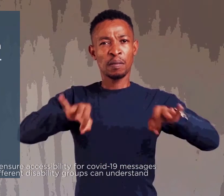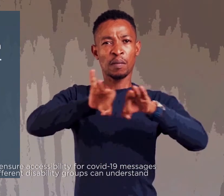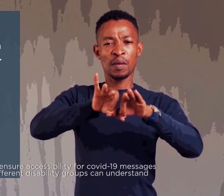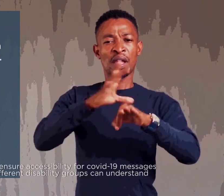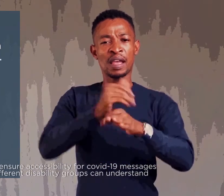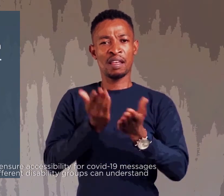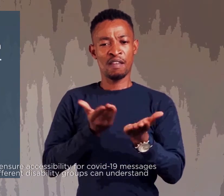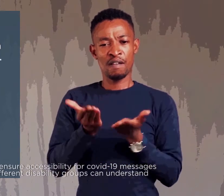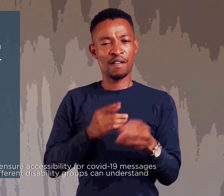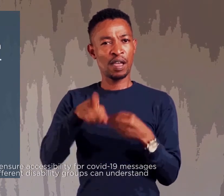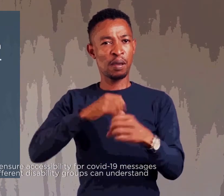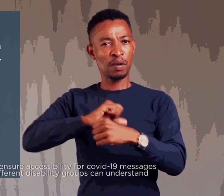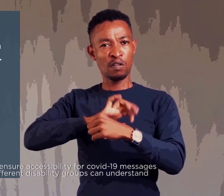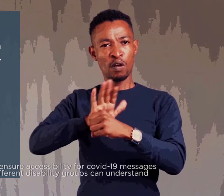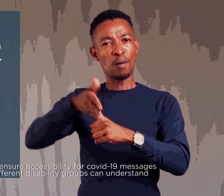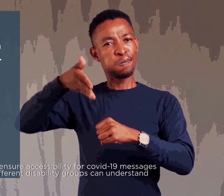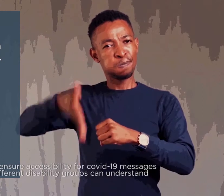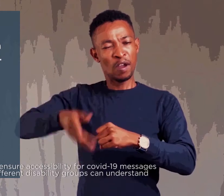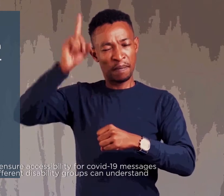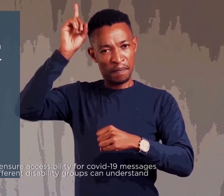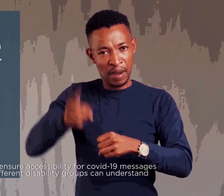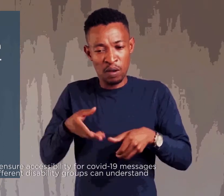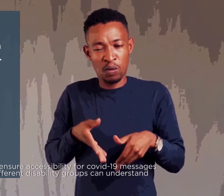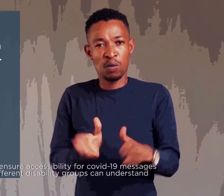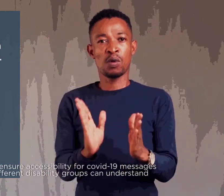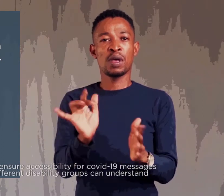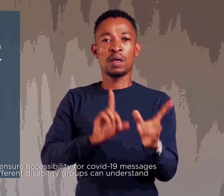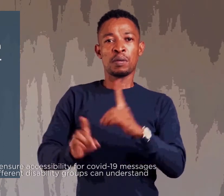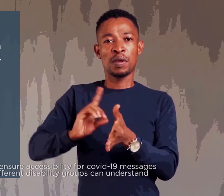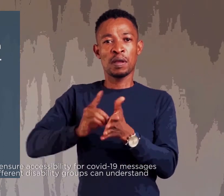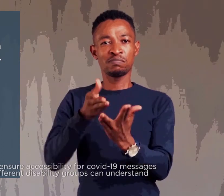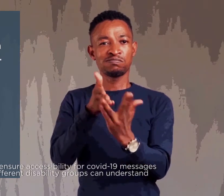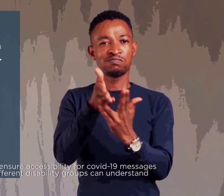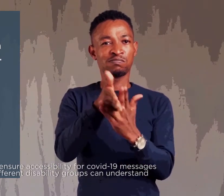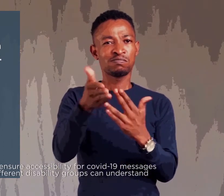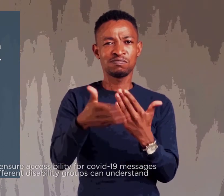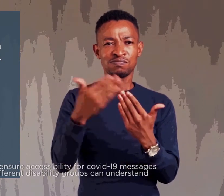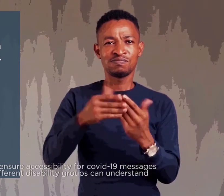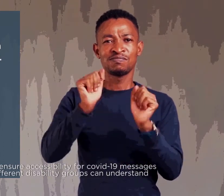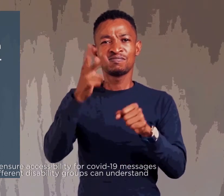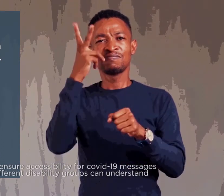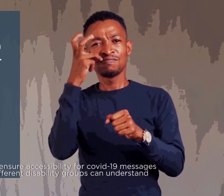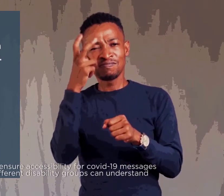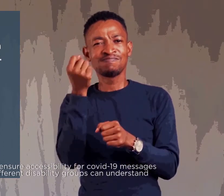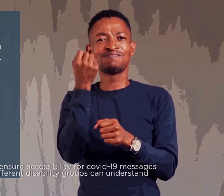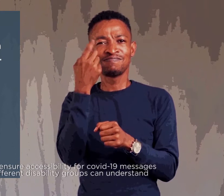le mogare e nna teng ka metlhale e e leng gore bana le bogole ba ba farologaneng ba kgona go e bona ebile